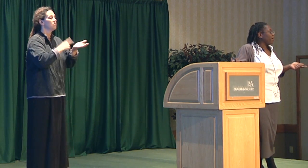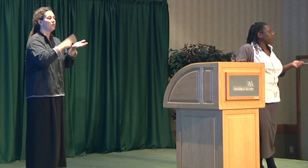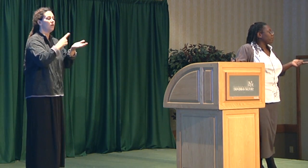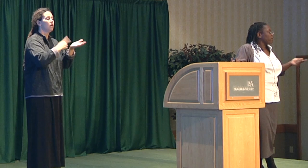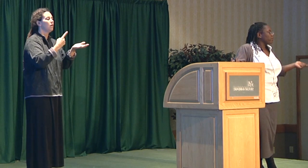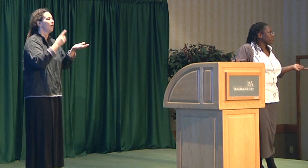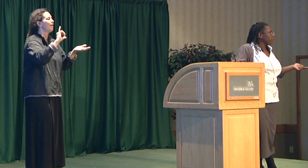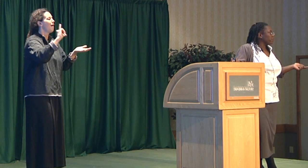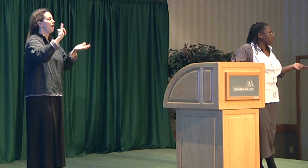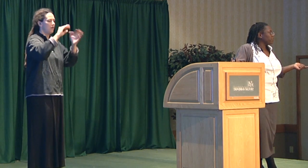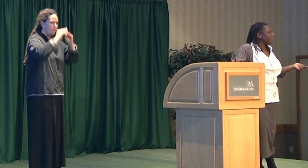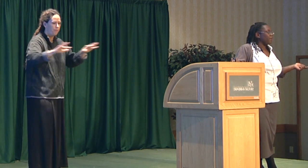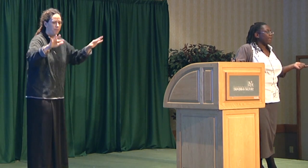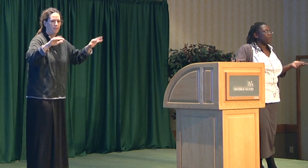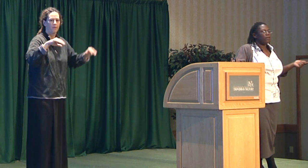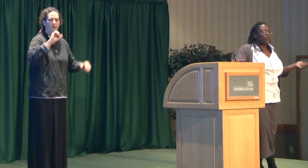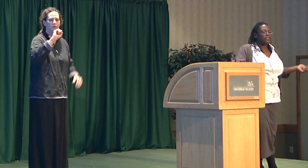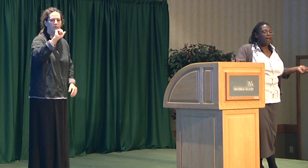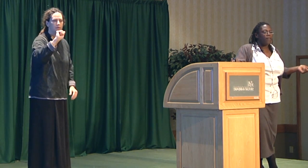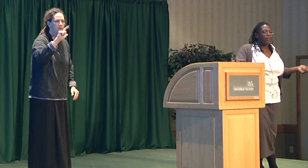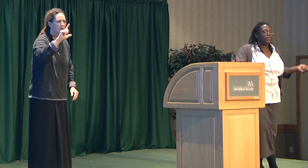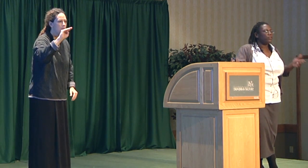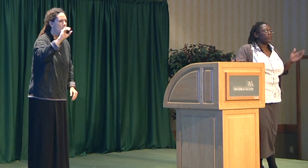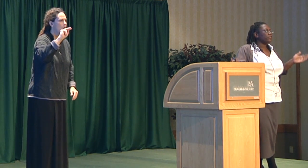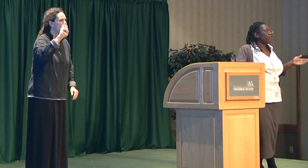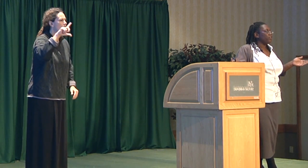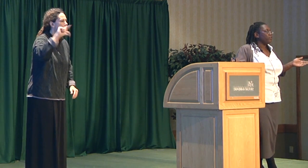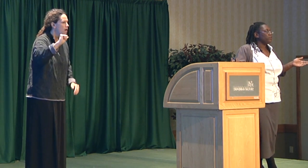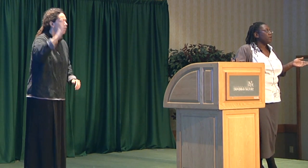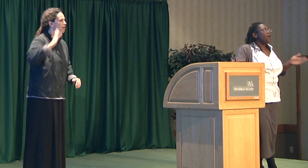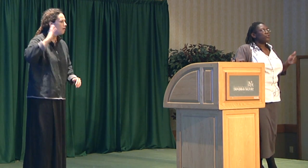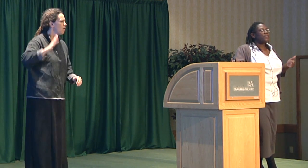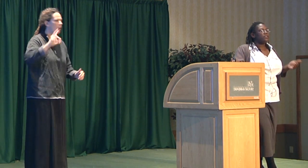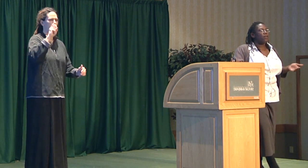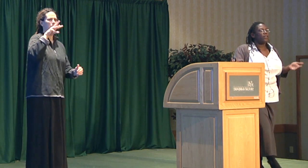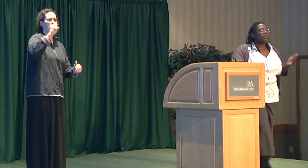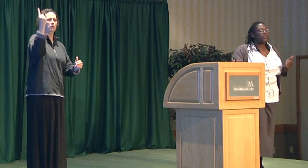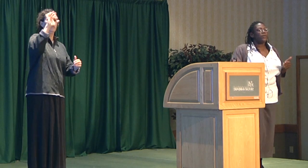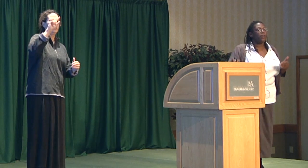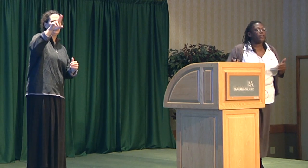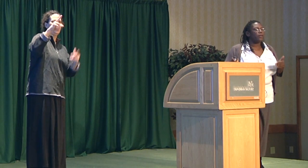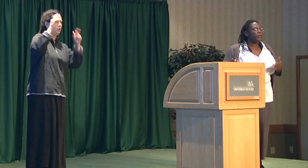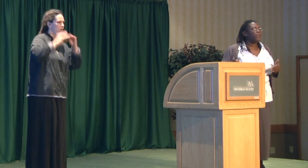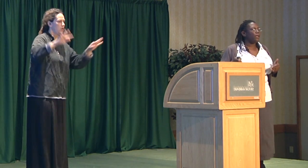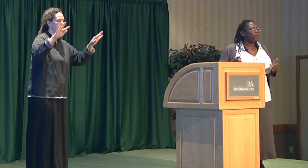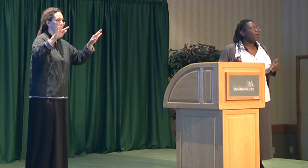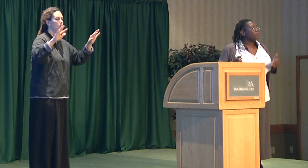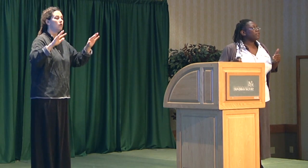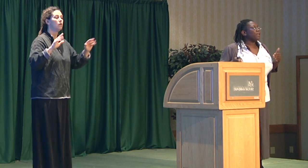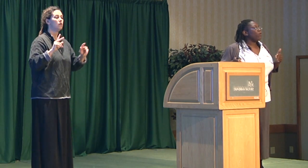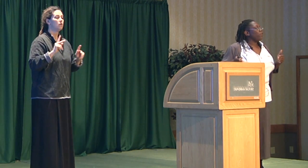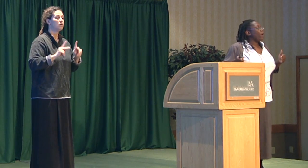salmonella breakout occurs or something like that, or West Nile virus, and you hear the stuff on the news, trust and know they talk to a healthcare